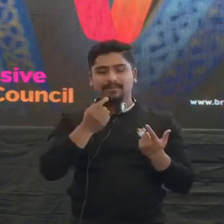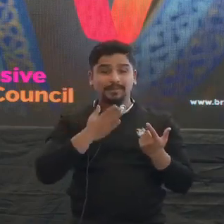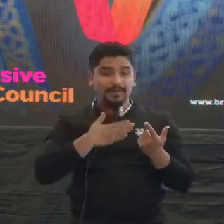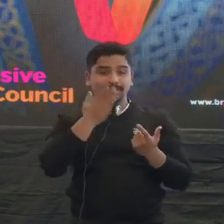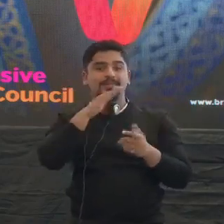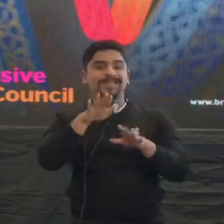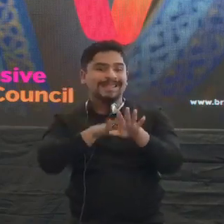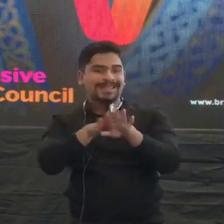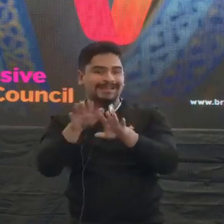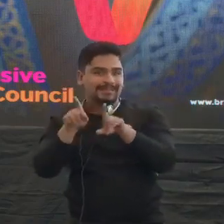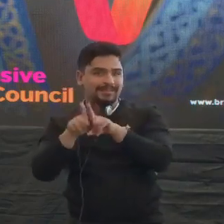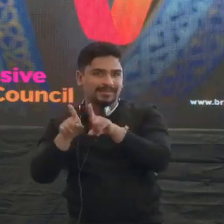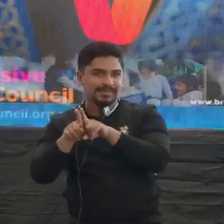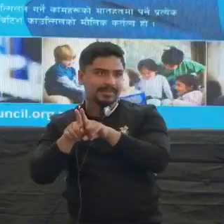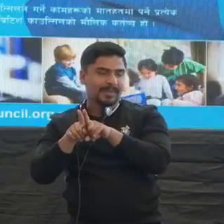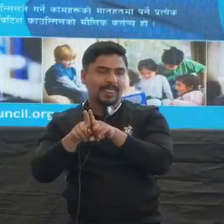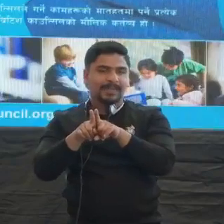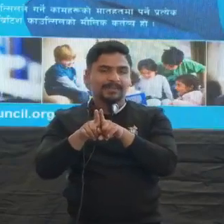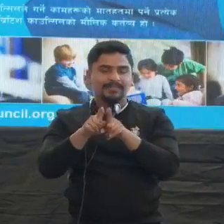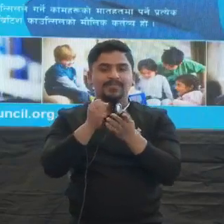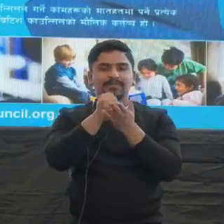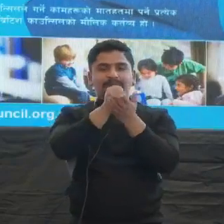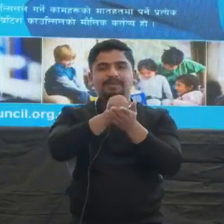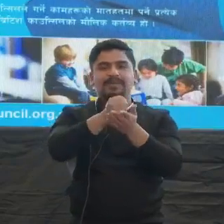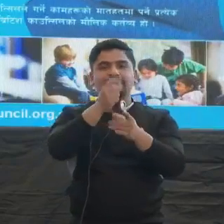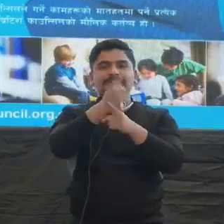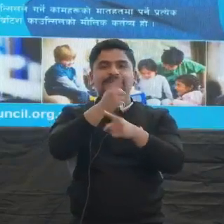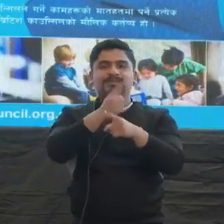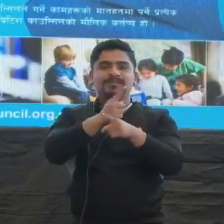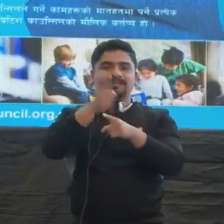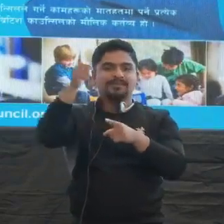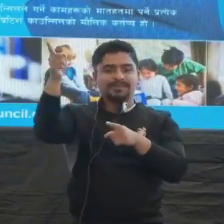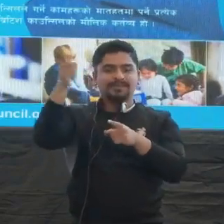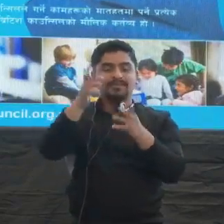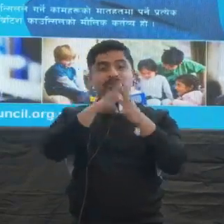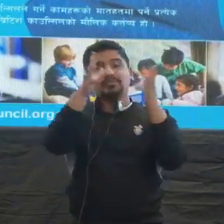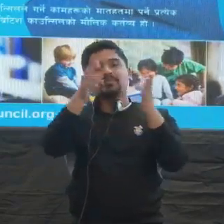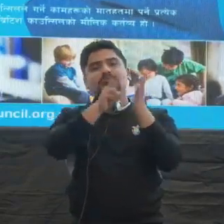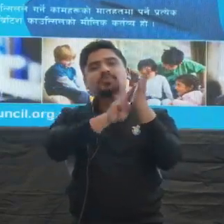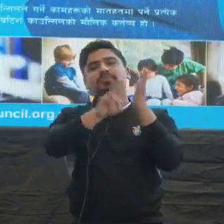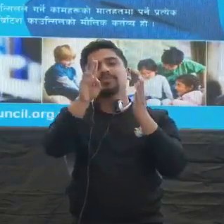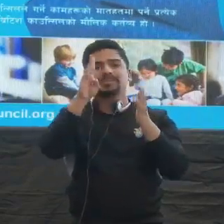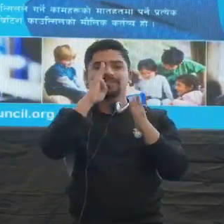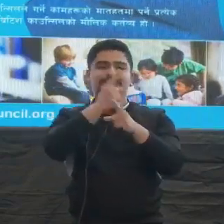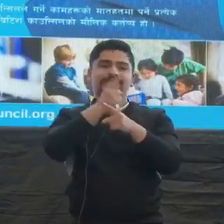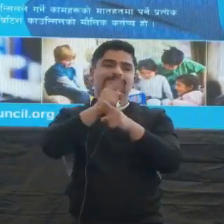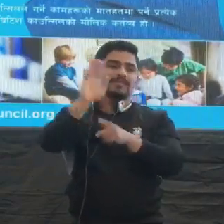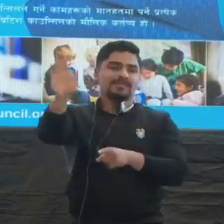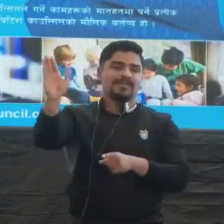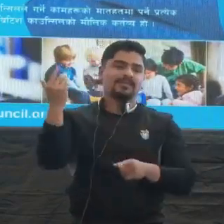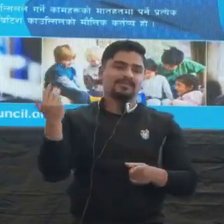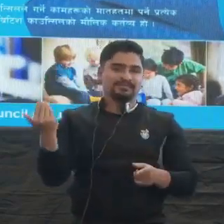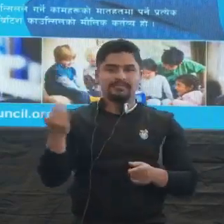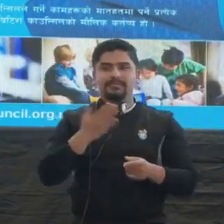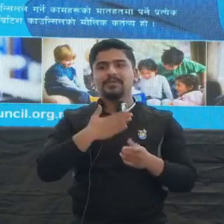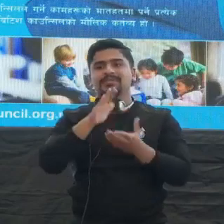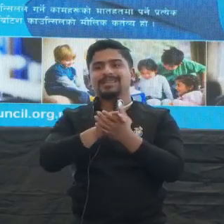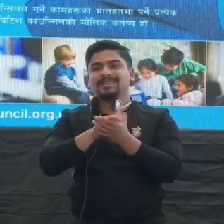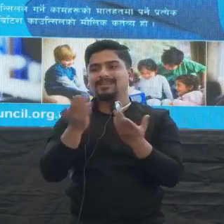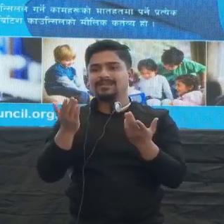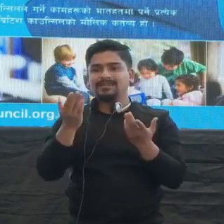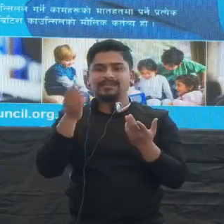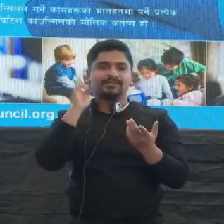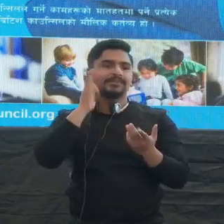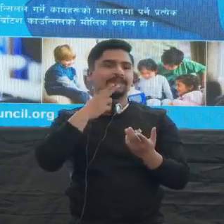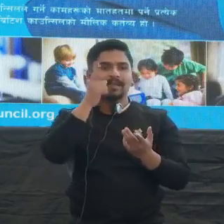is assistant professor in Rajiv Gandhi Central University, Arunachal Pradesh. He is